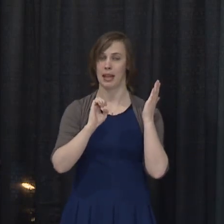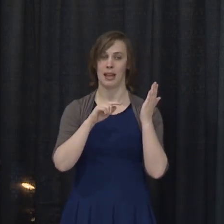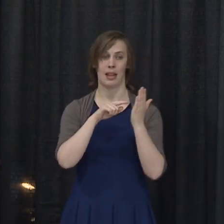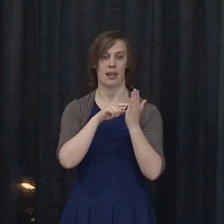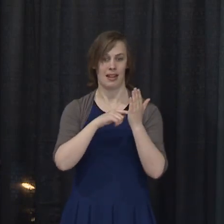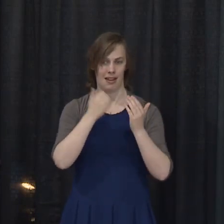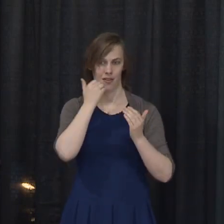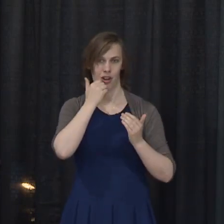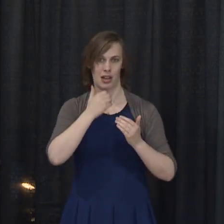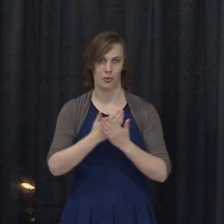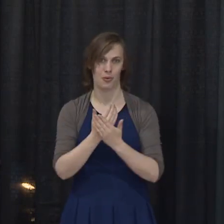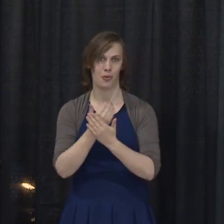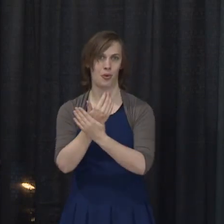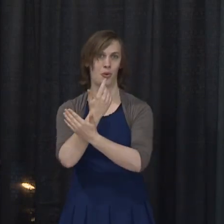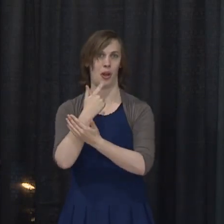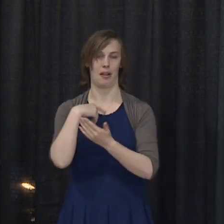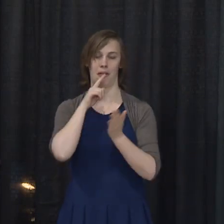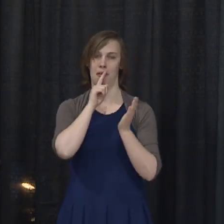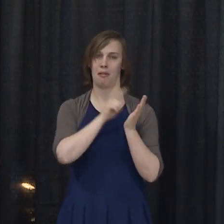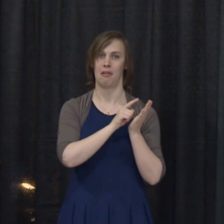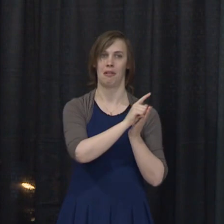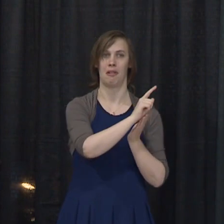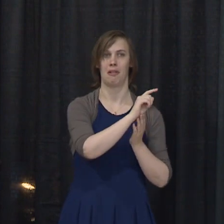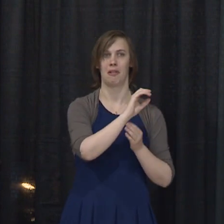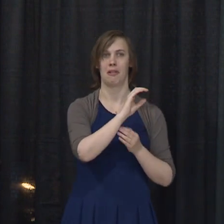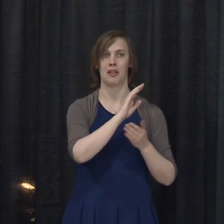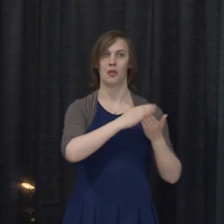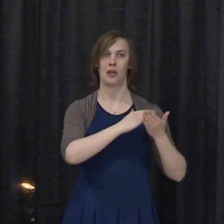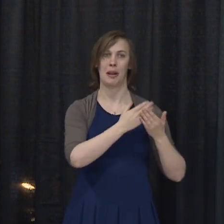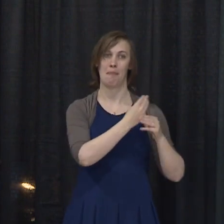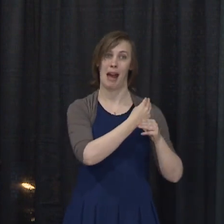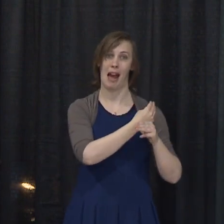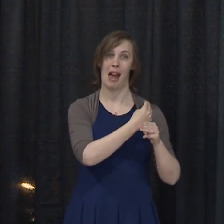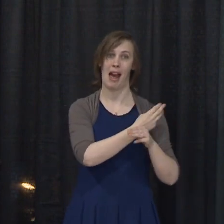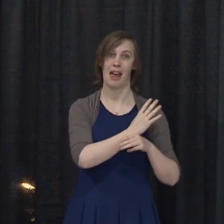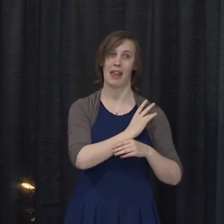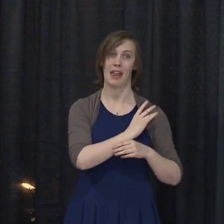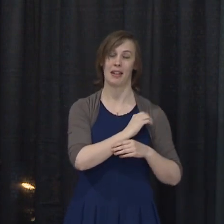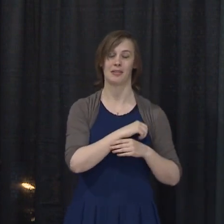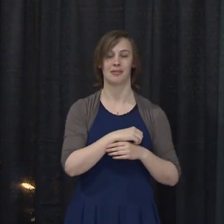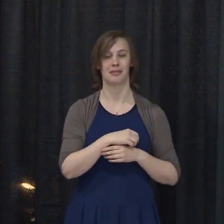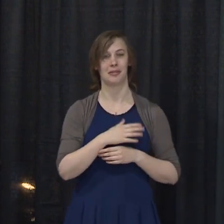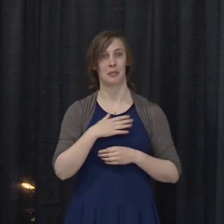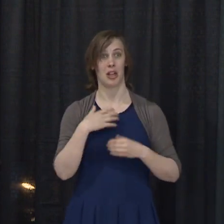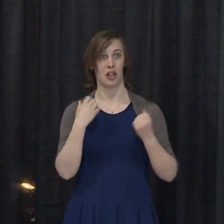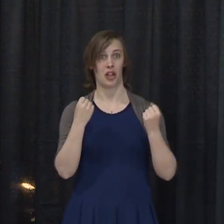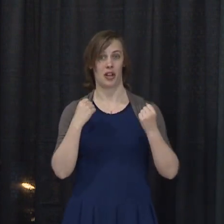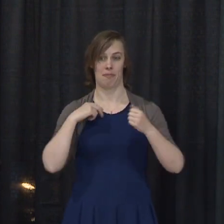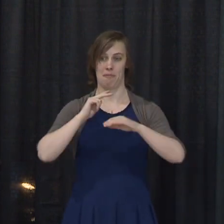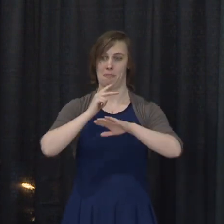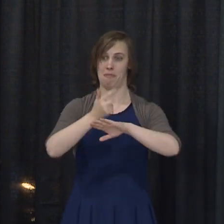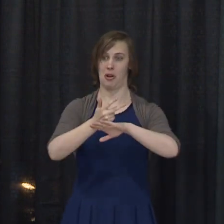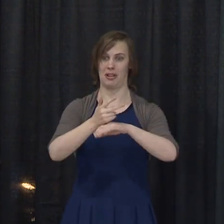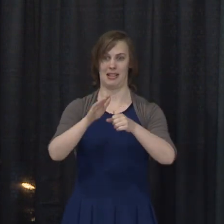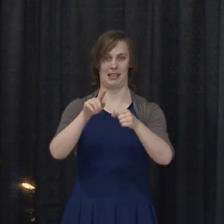same spot, mainly because our program opened the school at 7 a.m., but still super